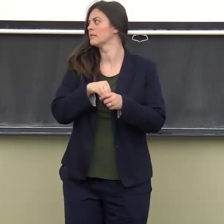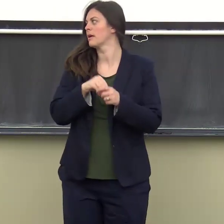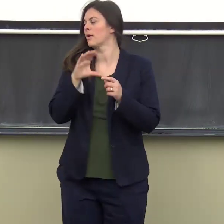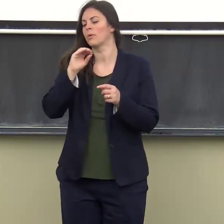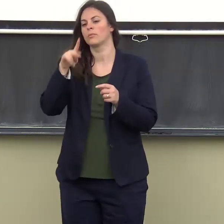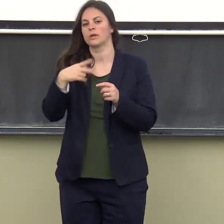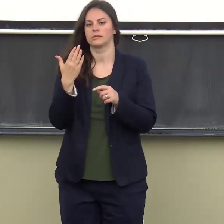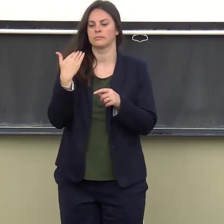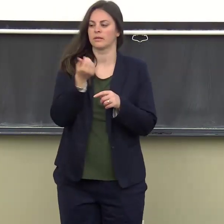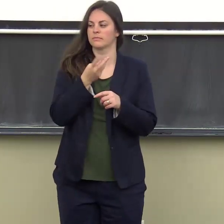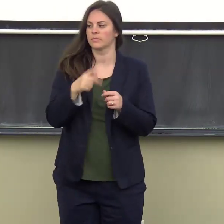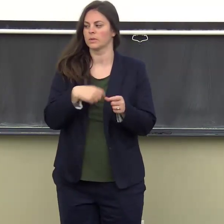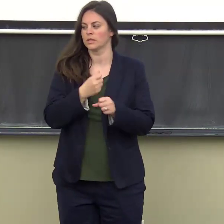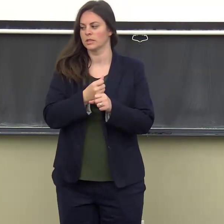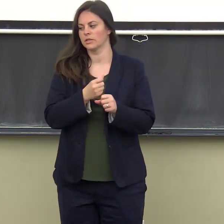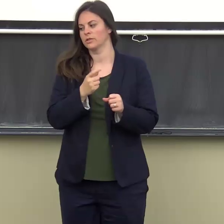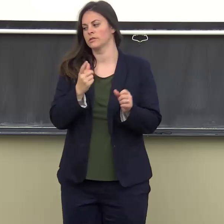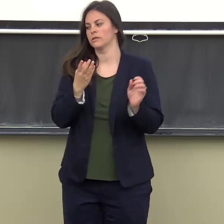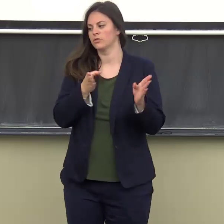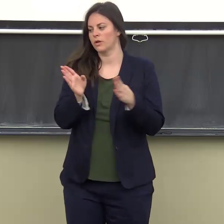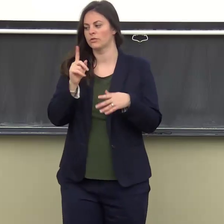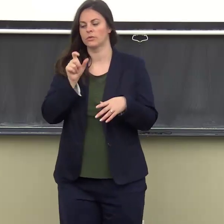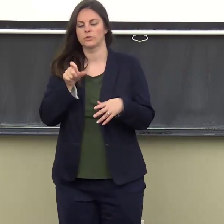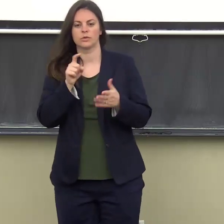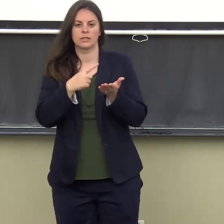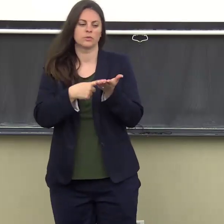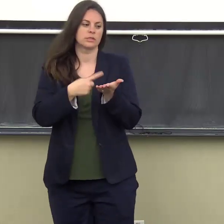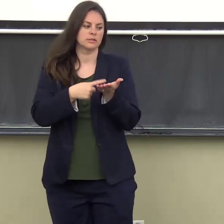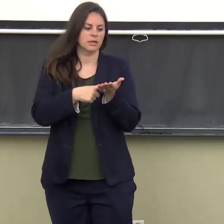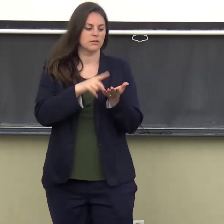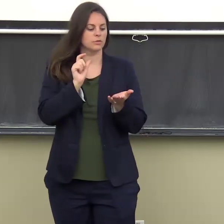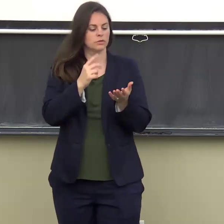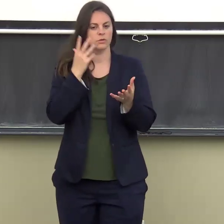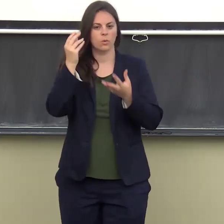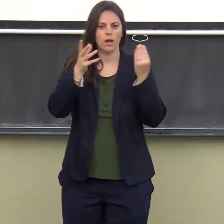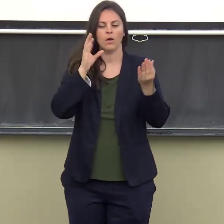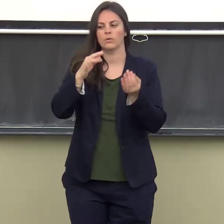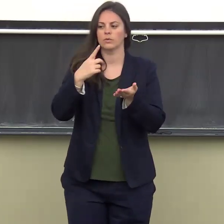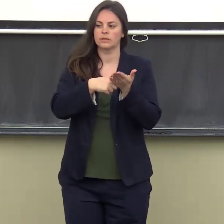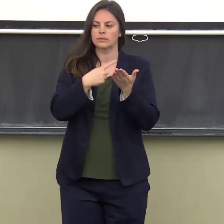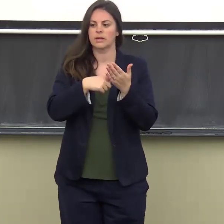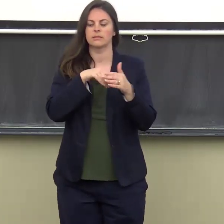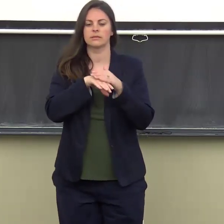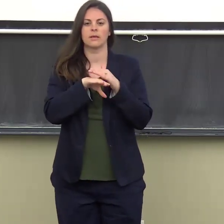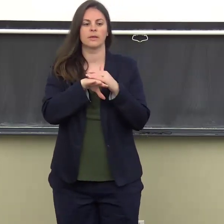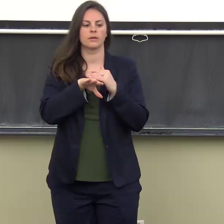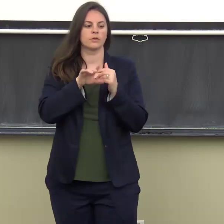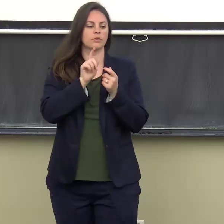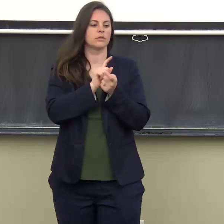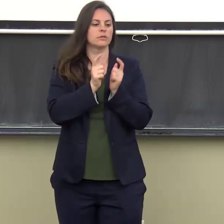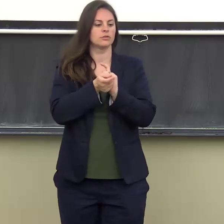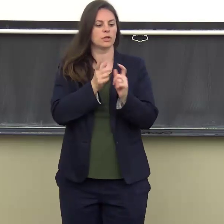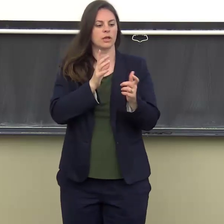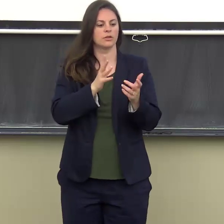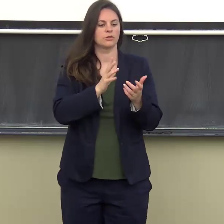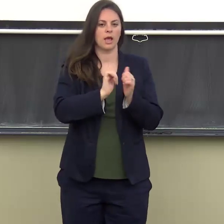always, you need to talk about it. You need to go out and you need to talk about accessibility. You need to change the dialogue on disability.